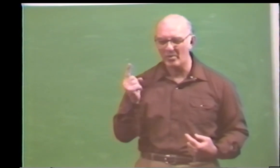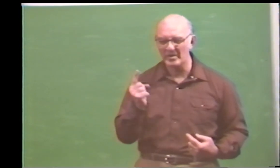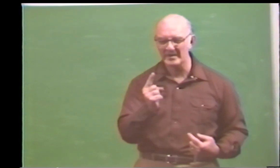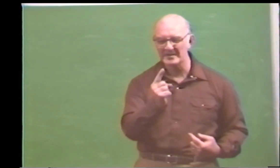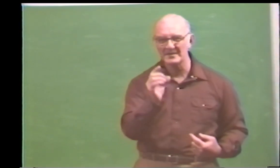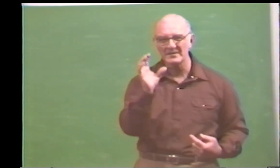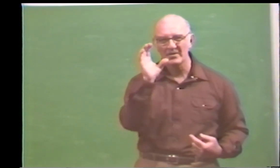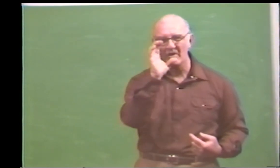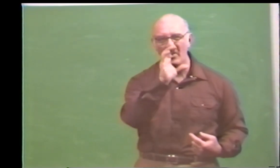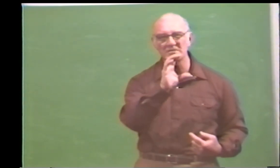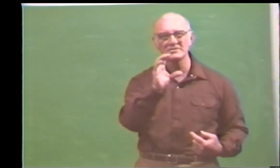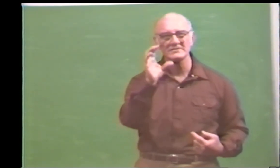lonely hunter.